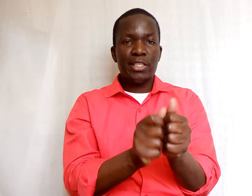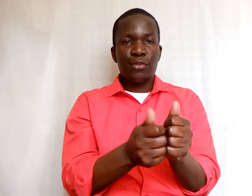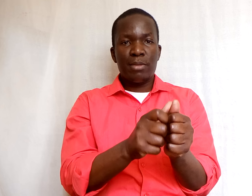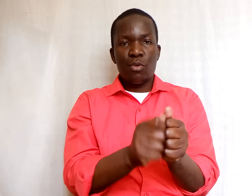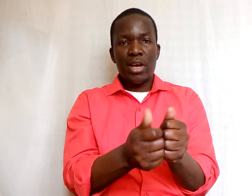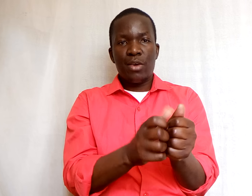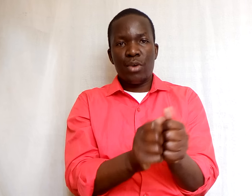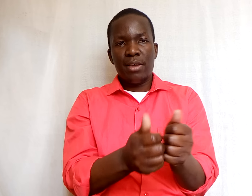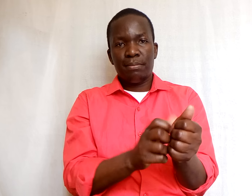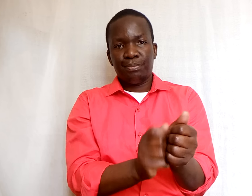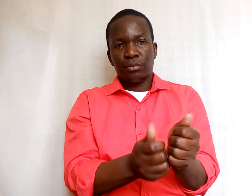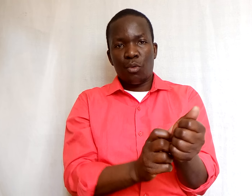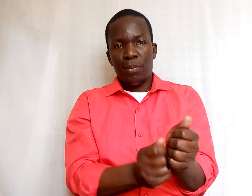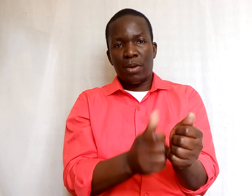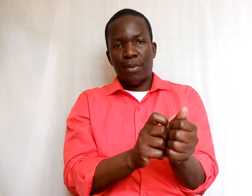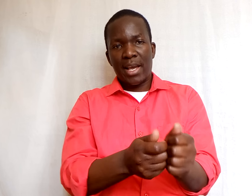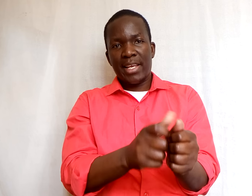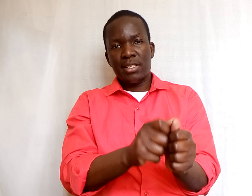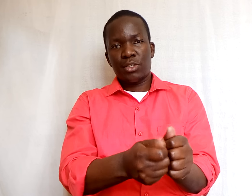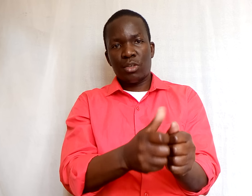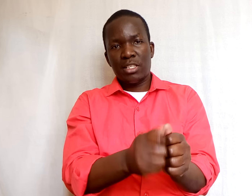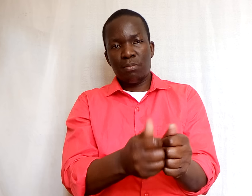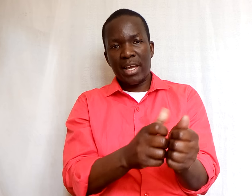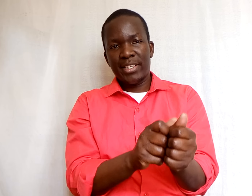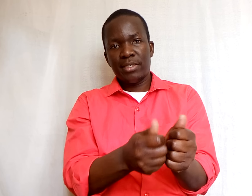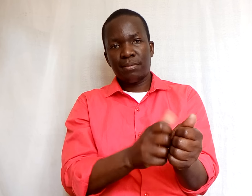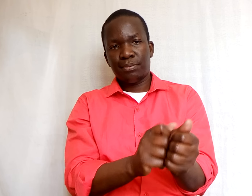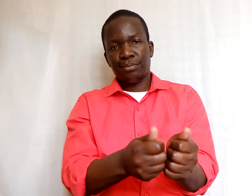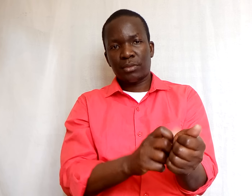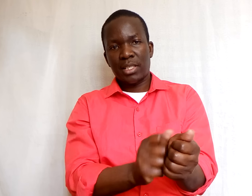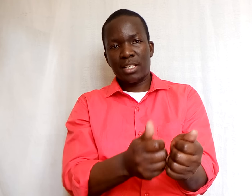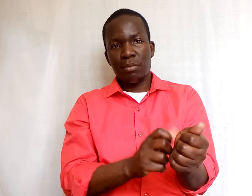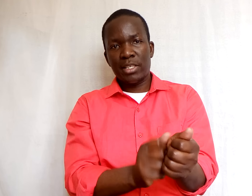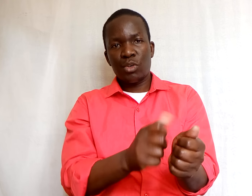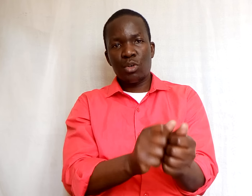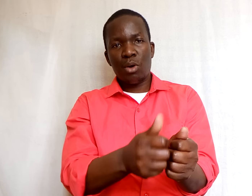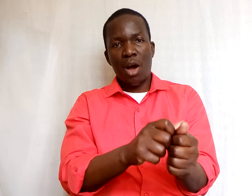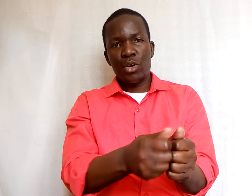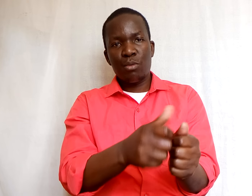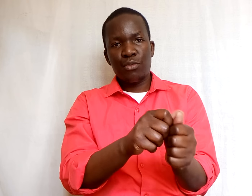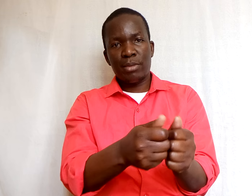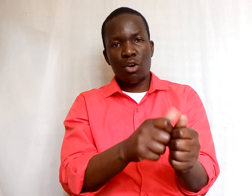from the way we prepare it. So this maize, that's maize. How we remove from the cob.